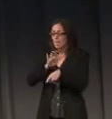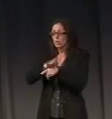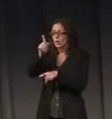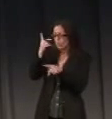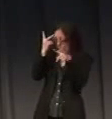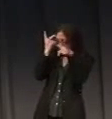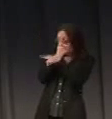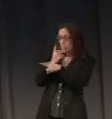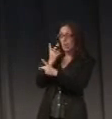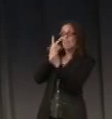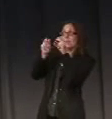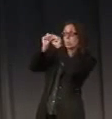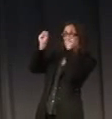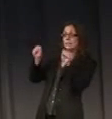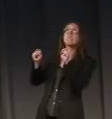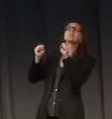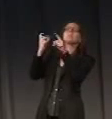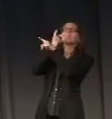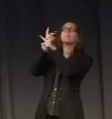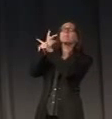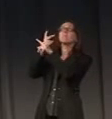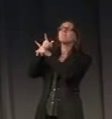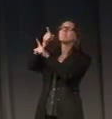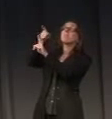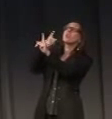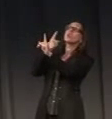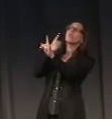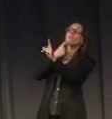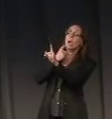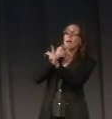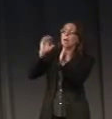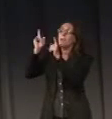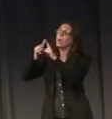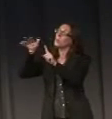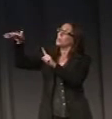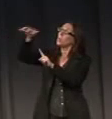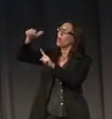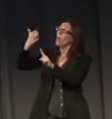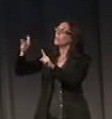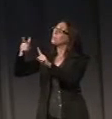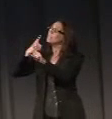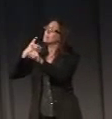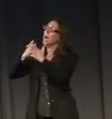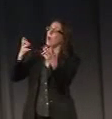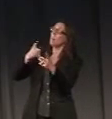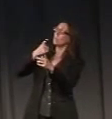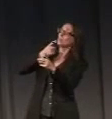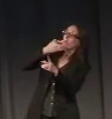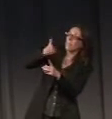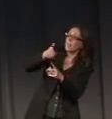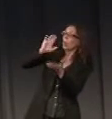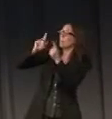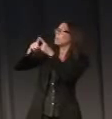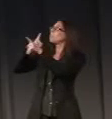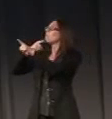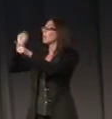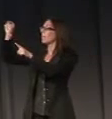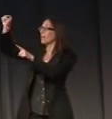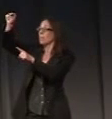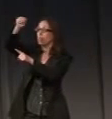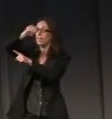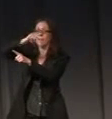visual system is making about its relative redness in a given context. And for artists, this isn't a surprise.